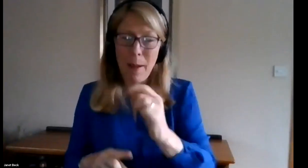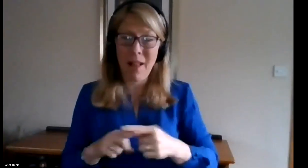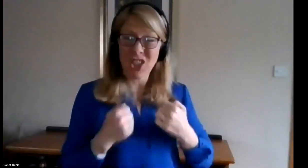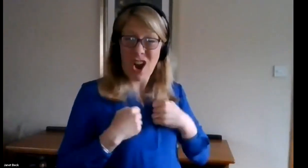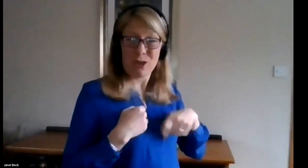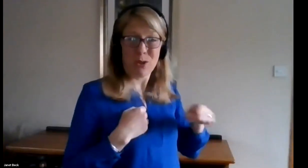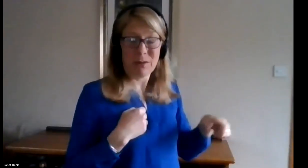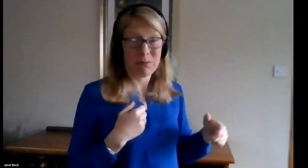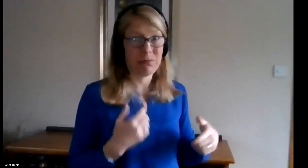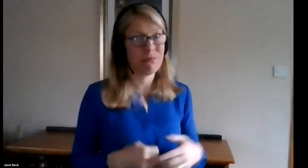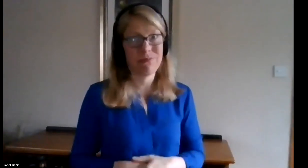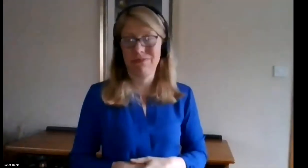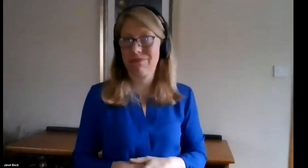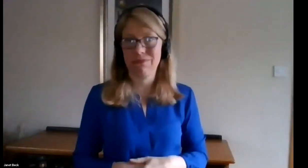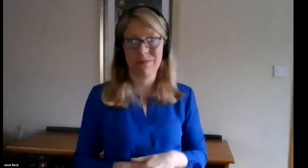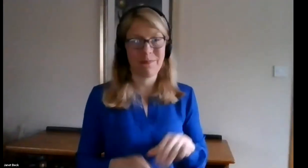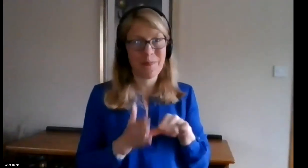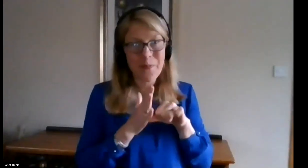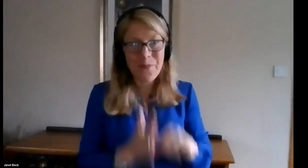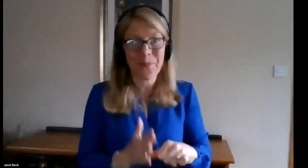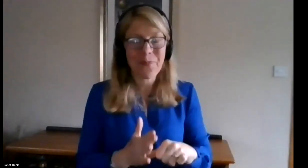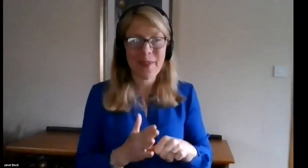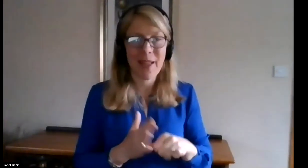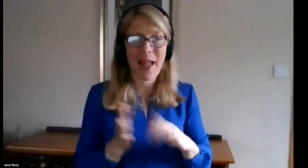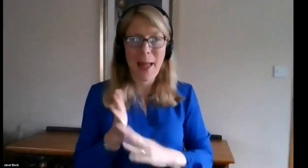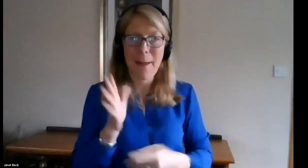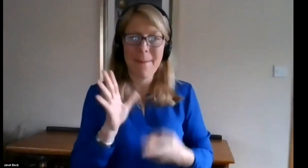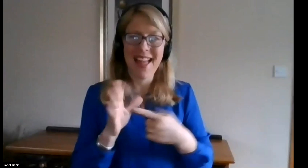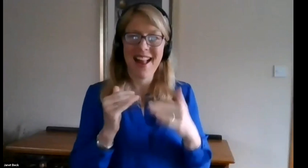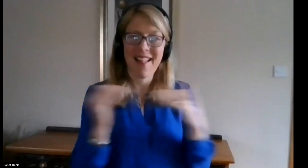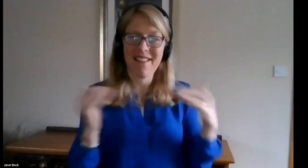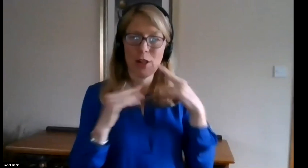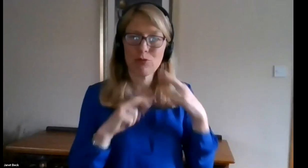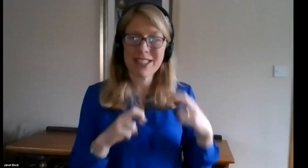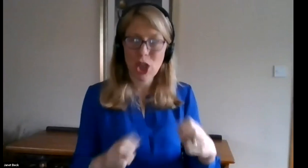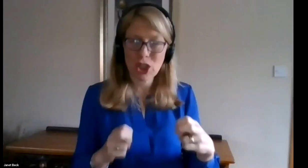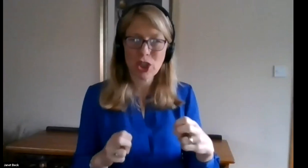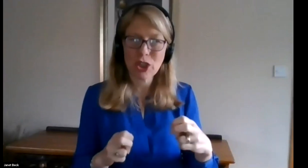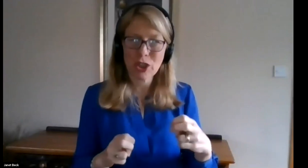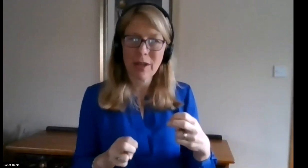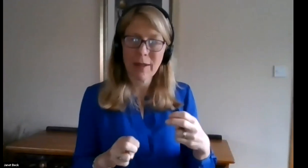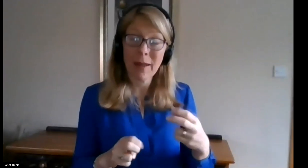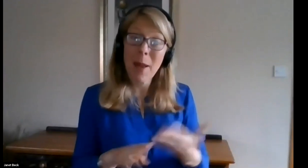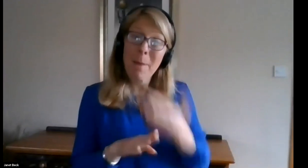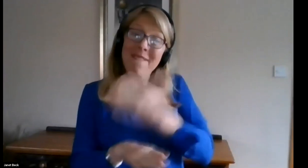to conduct master's level research, field work under conditions of